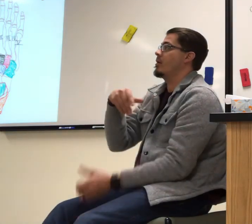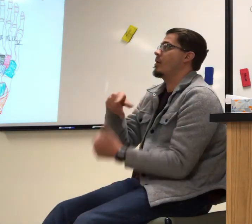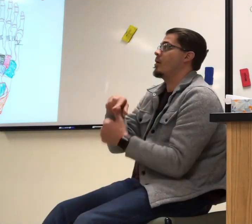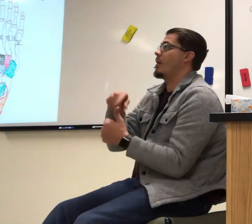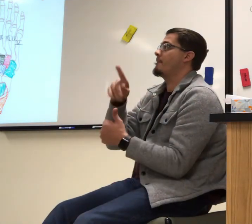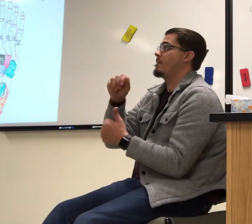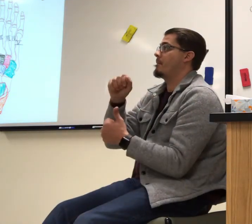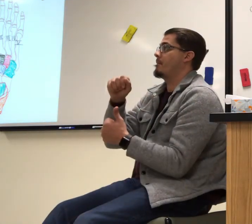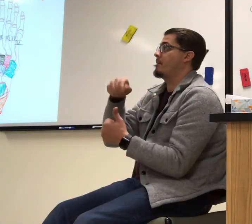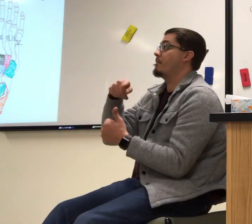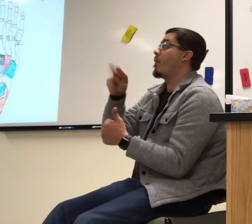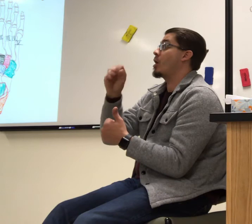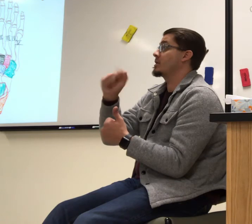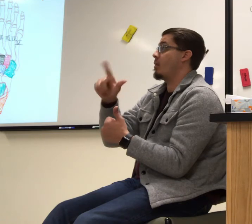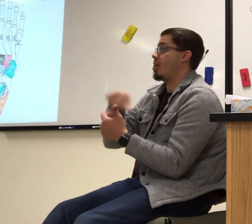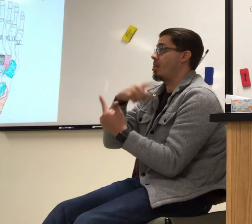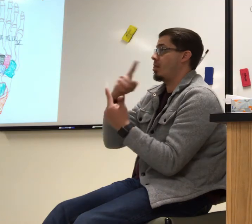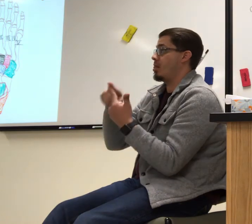proximal,